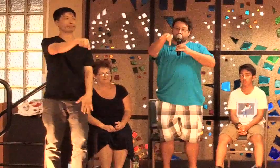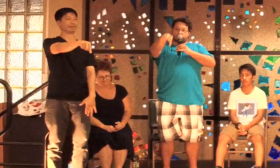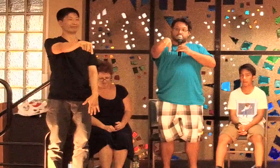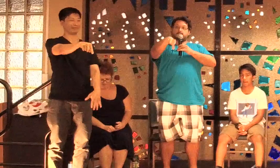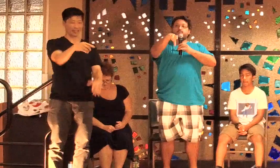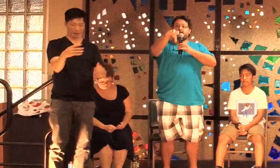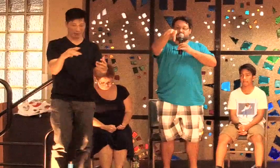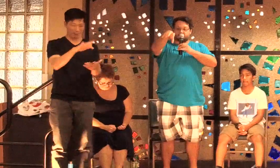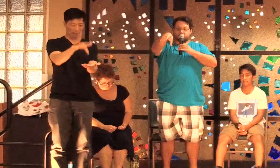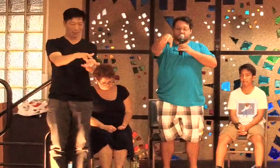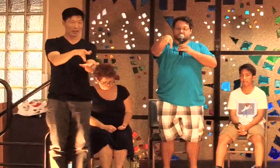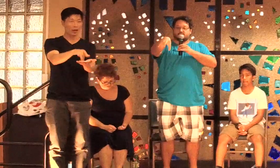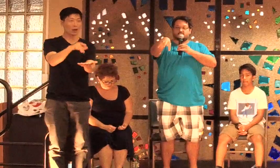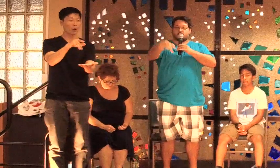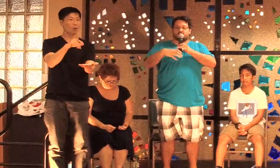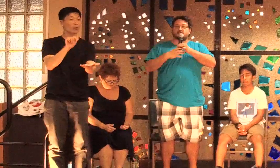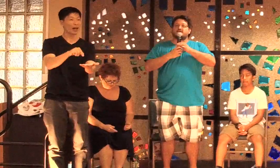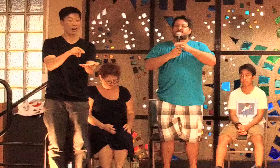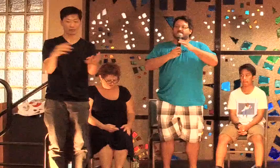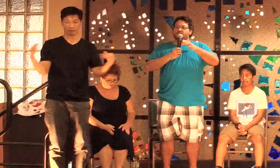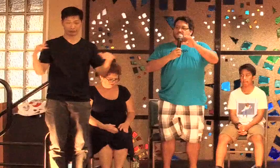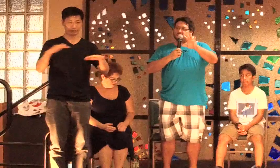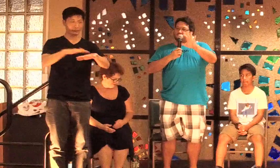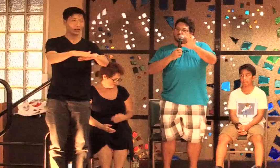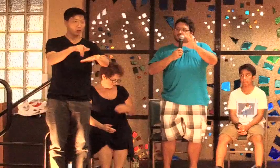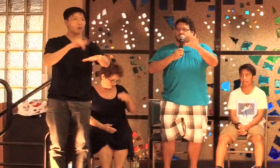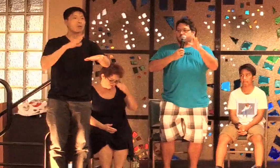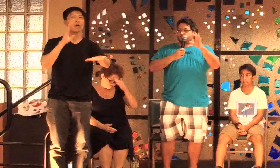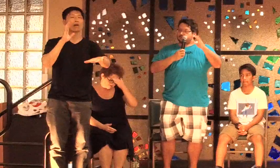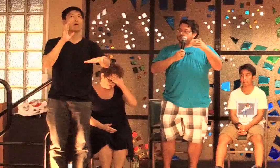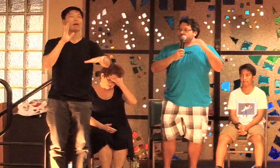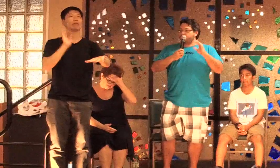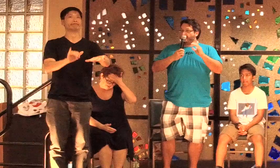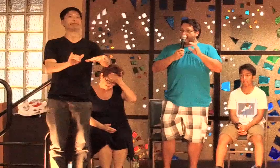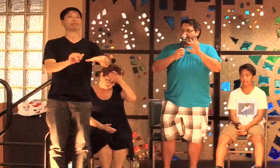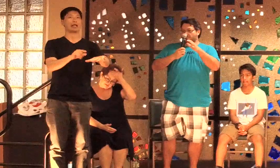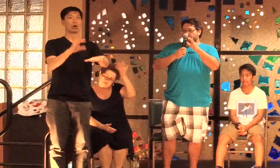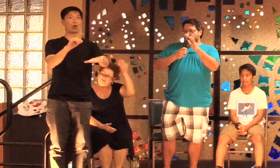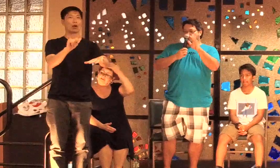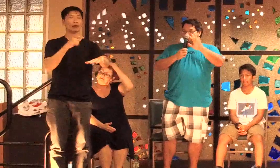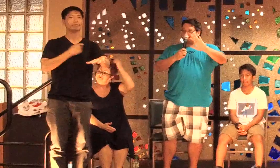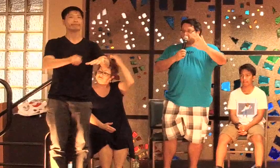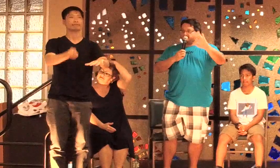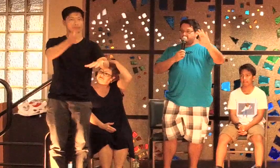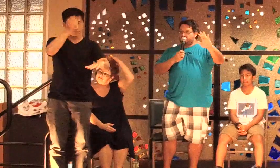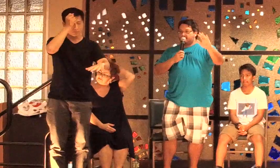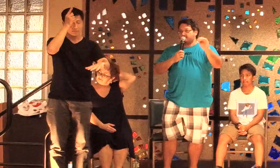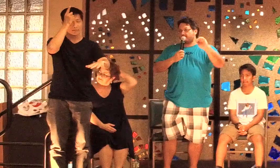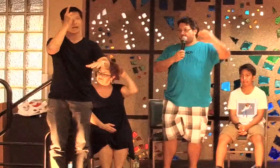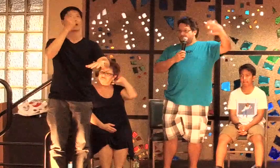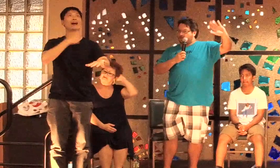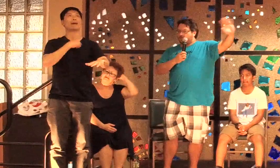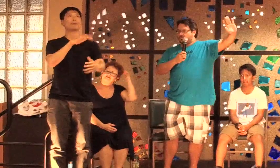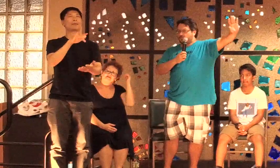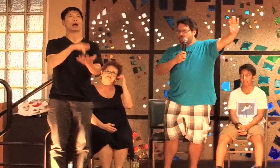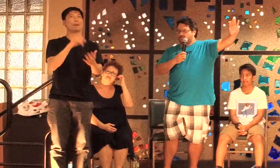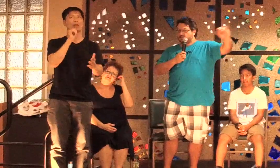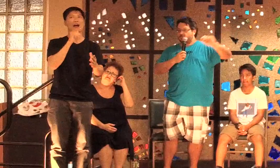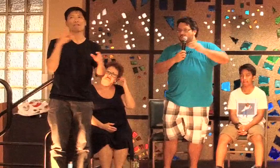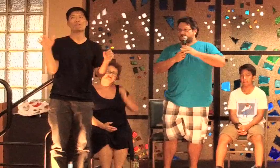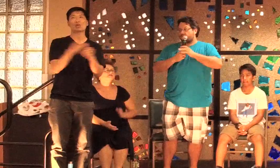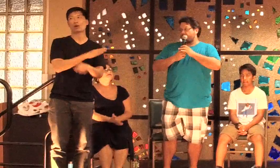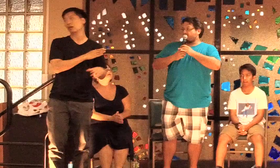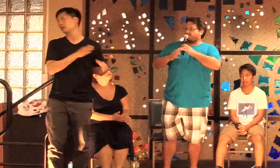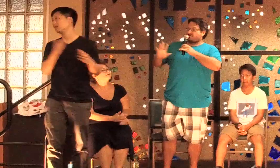Once you've learned the brackish part of the water, then you kind of figure out, okay, I'm sort of in the middle now. I'm not all the way